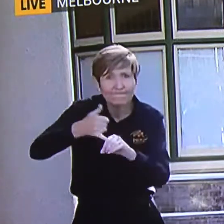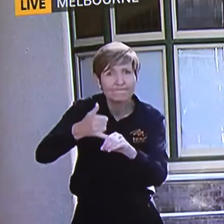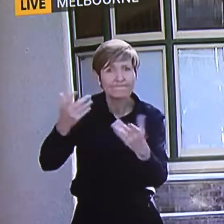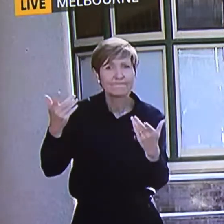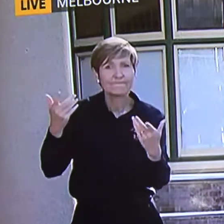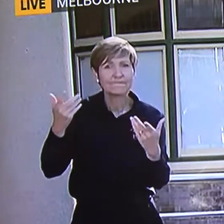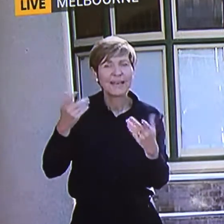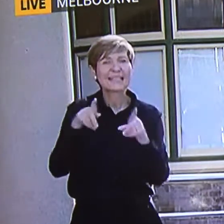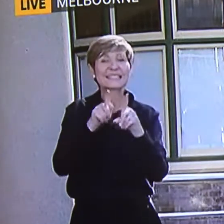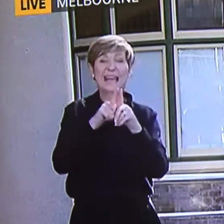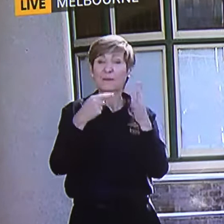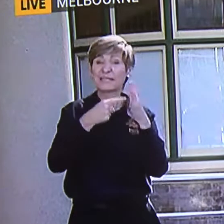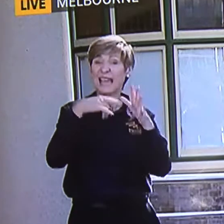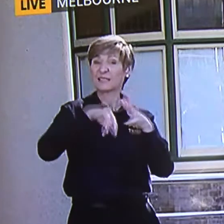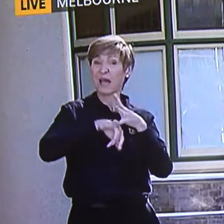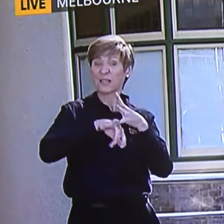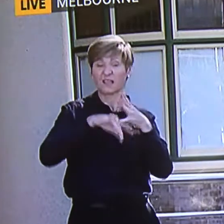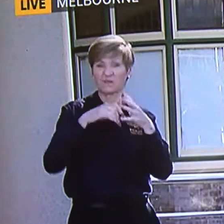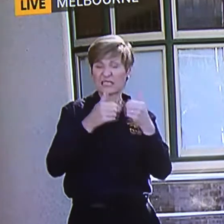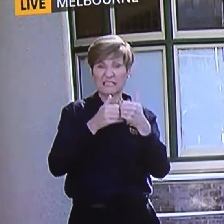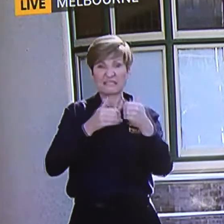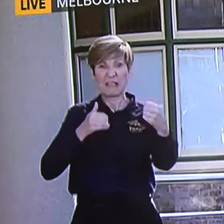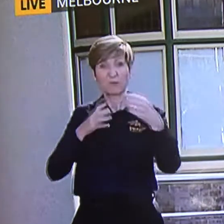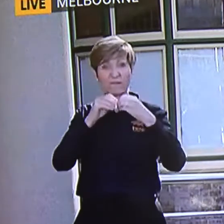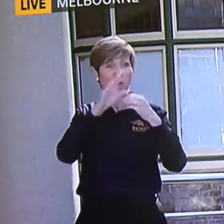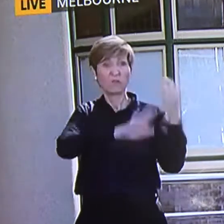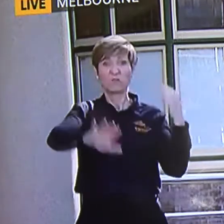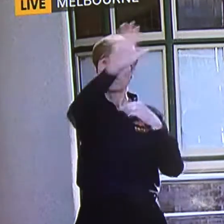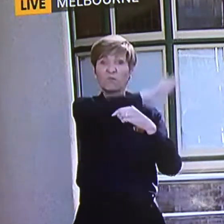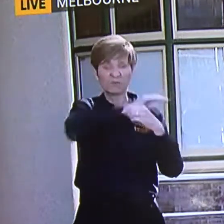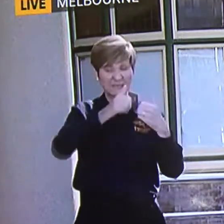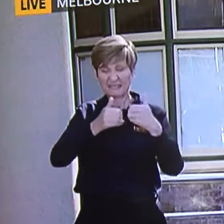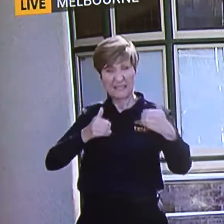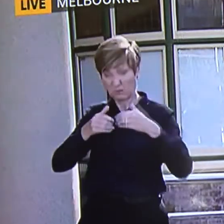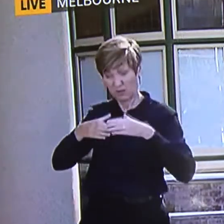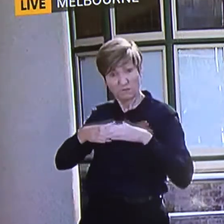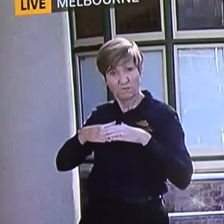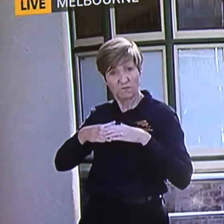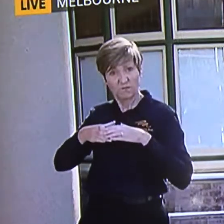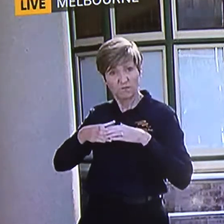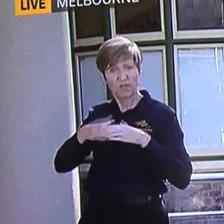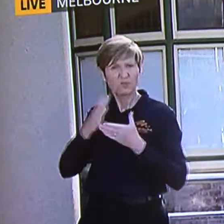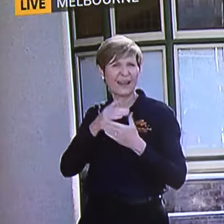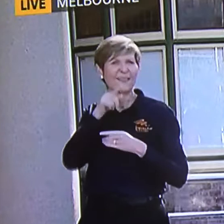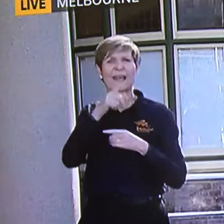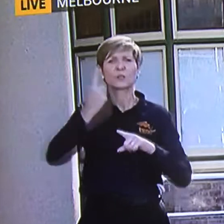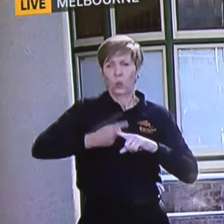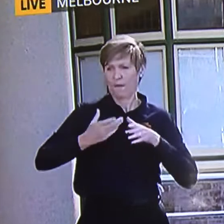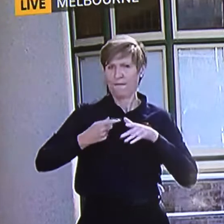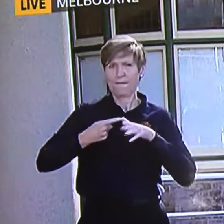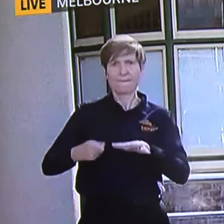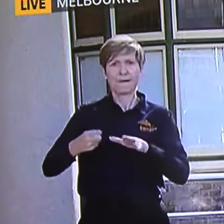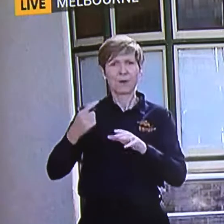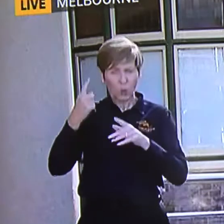in February. And they've done that according to the pandemic plan, and that rapid response, that if